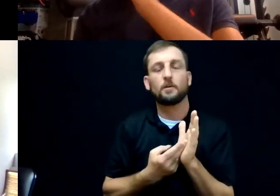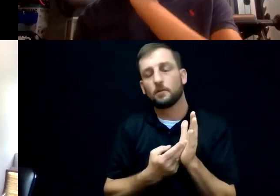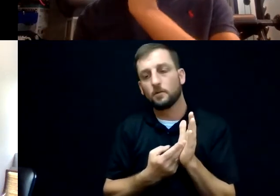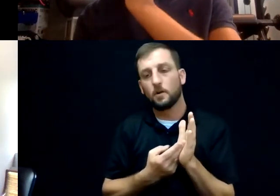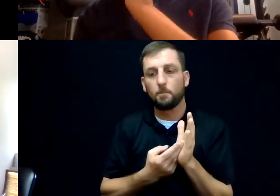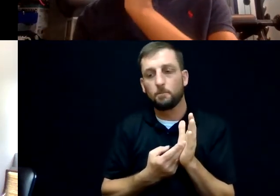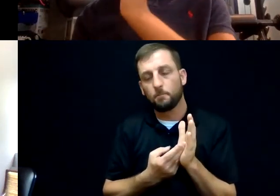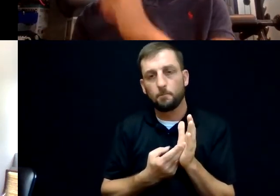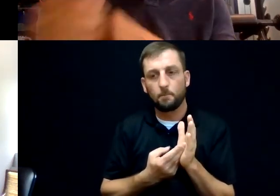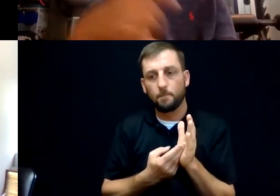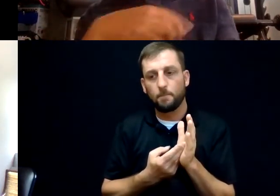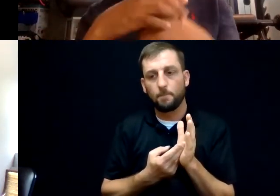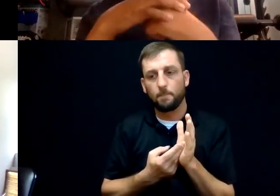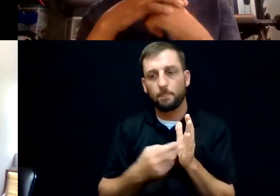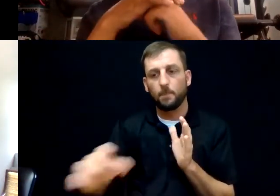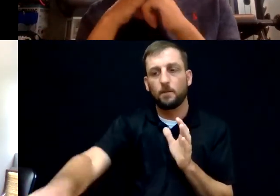the